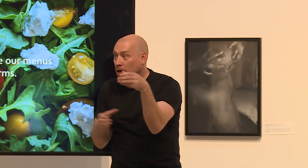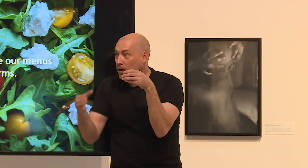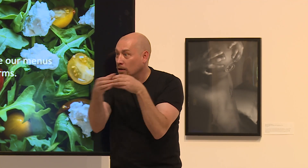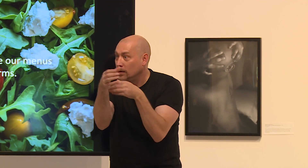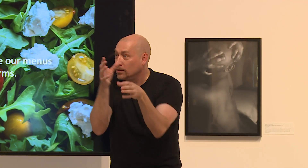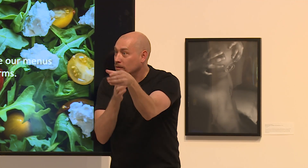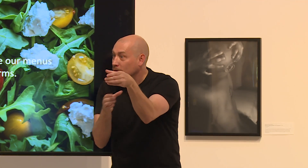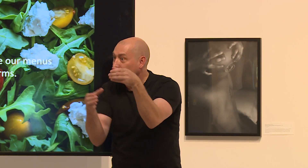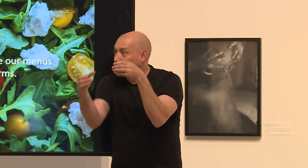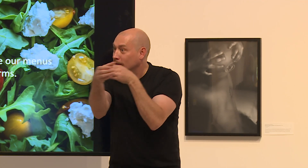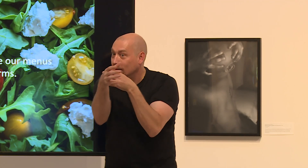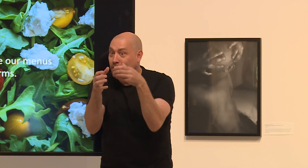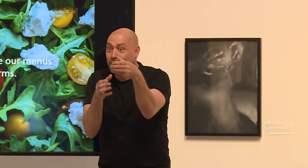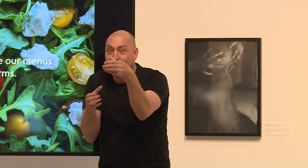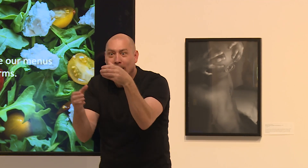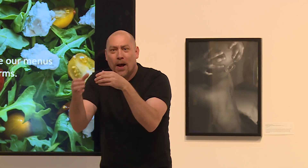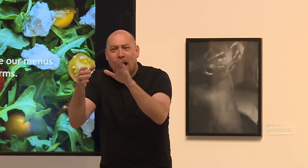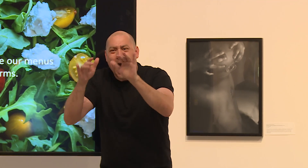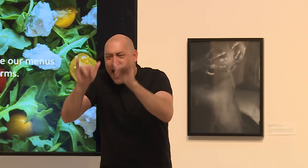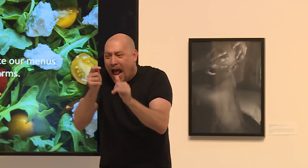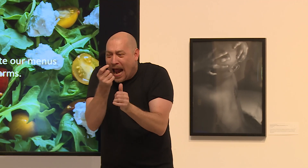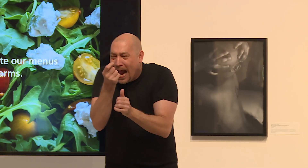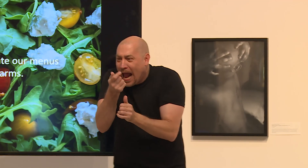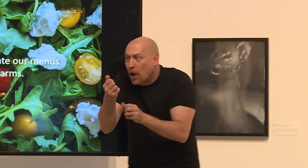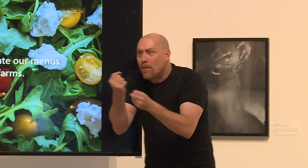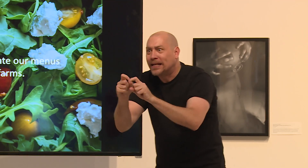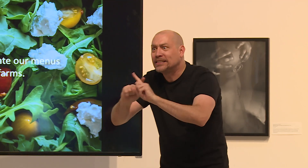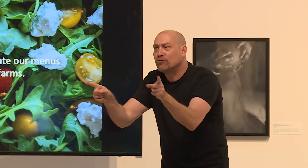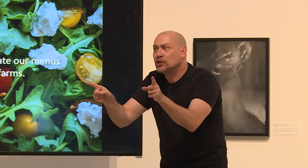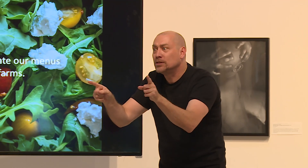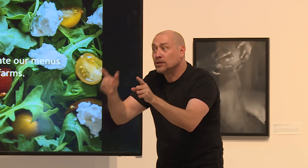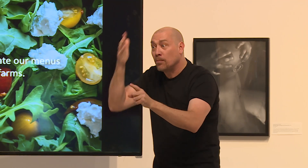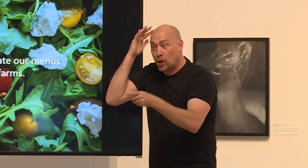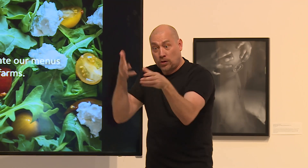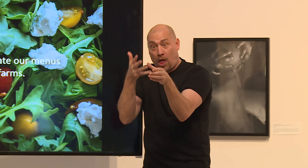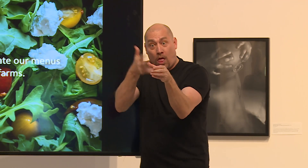means you have to constantly be rotating things in the refrigerator.